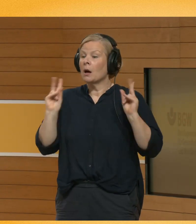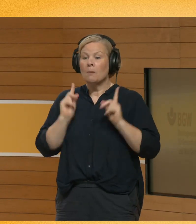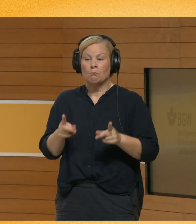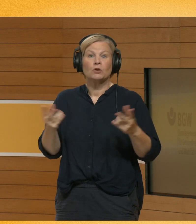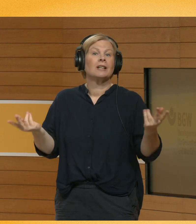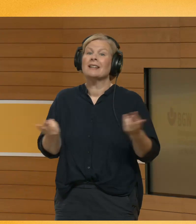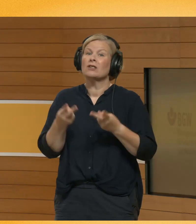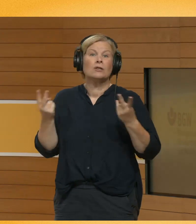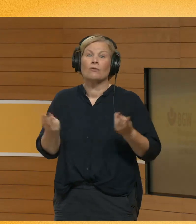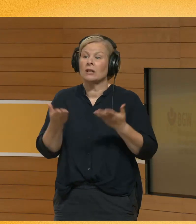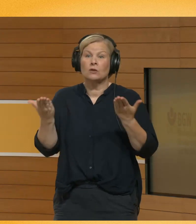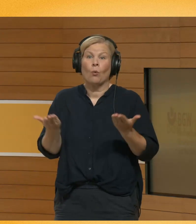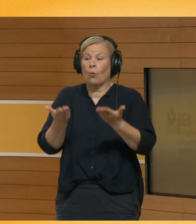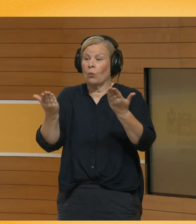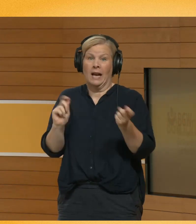obviously